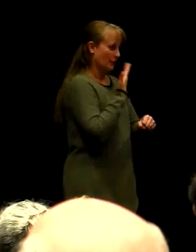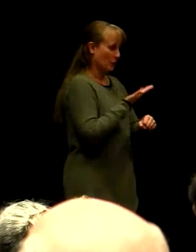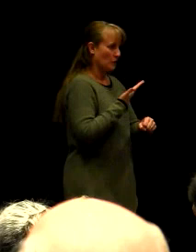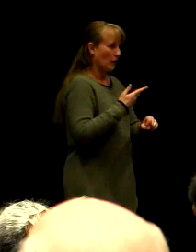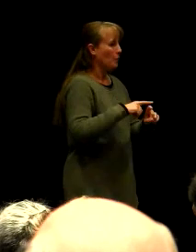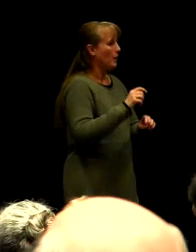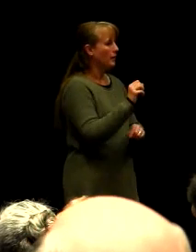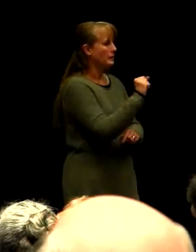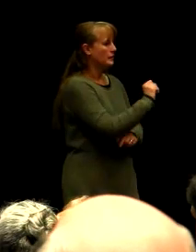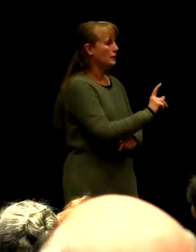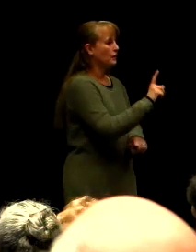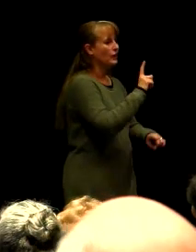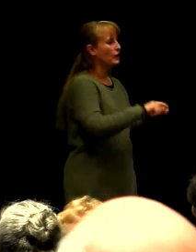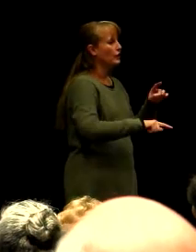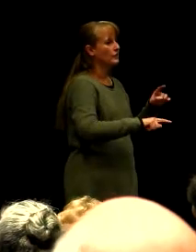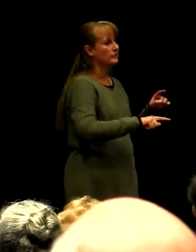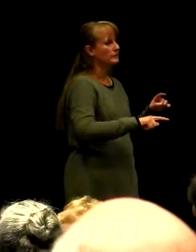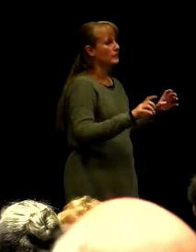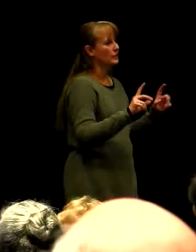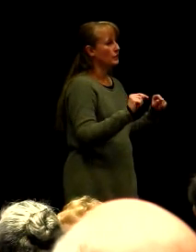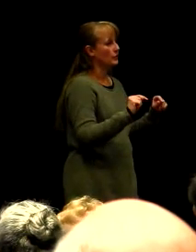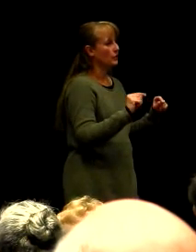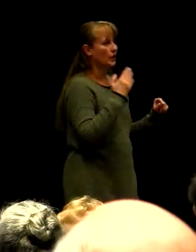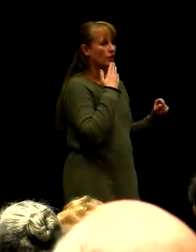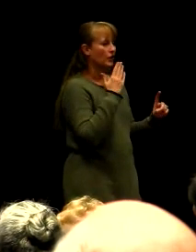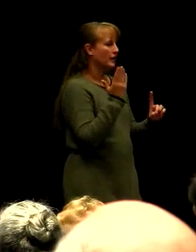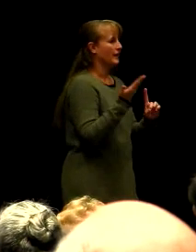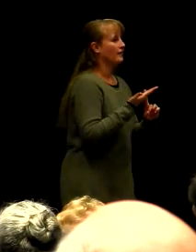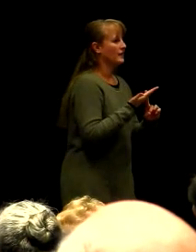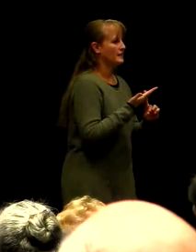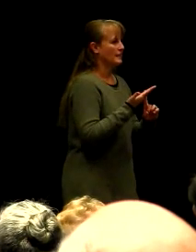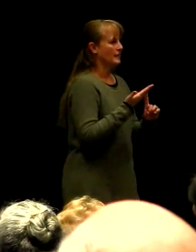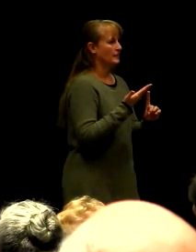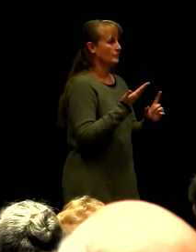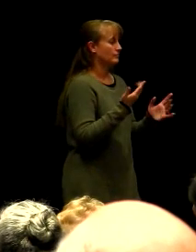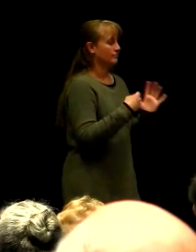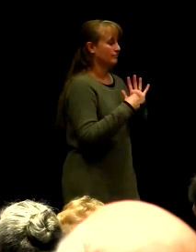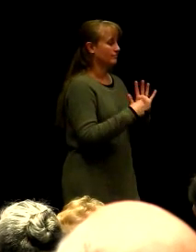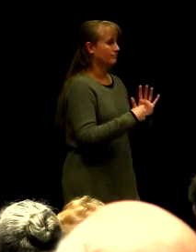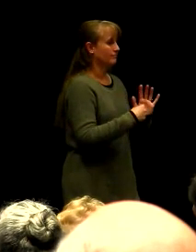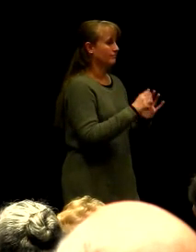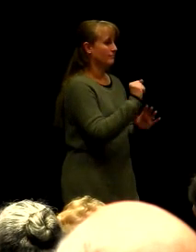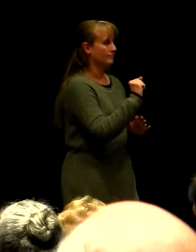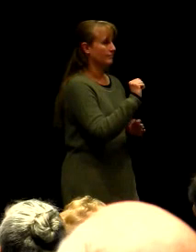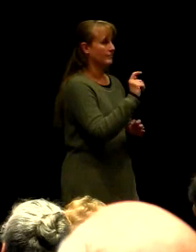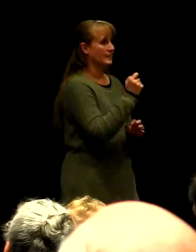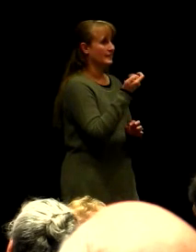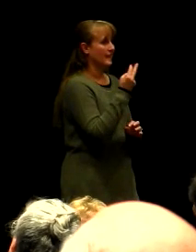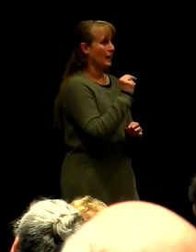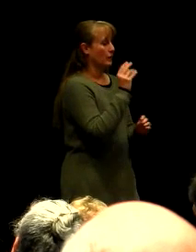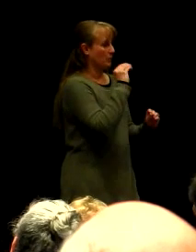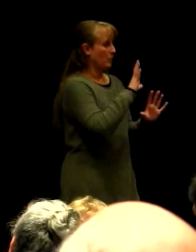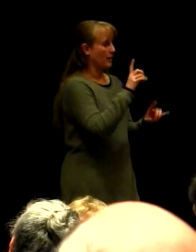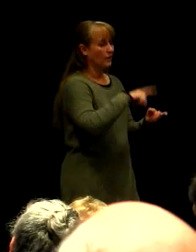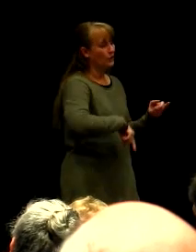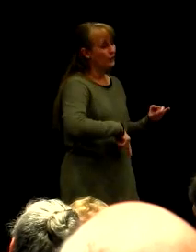Kubrick wasn't able to get out there. They just couldn't do a convincing Saturn. Saturn. So, but yeah, the Stargate